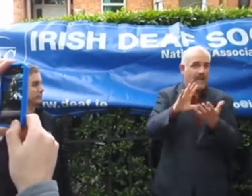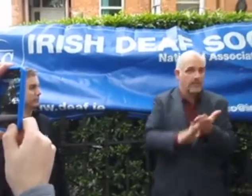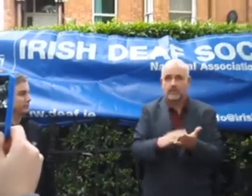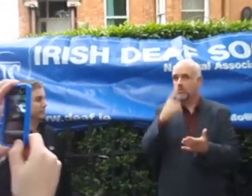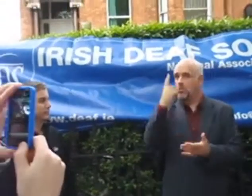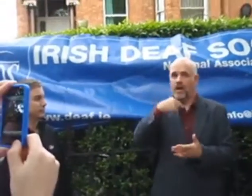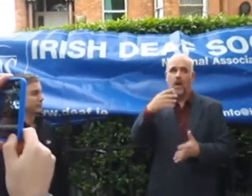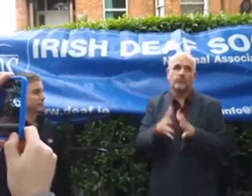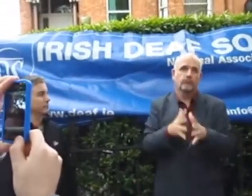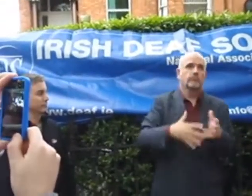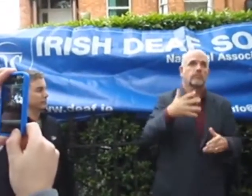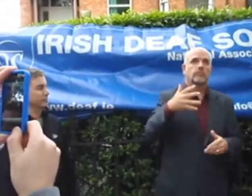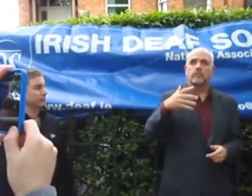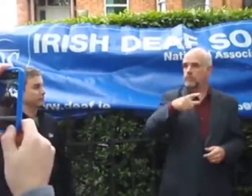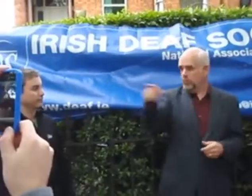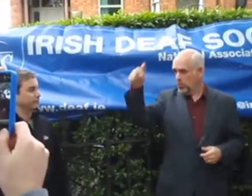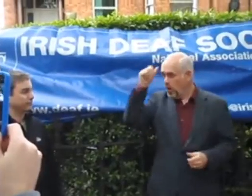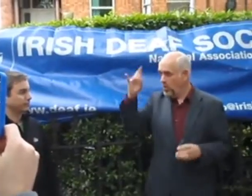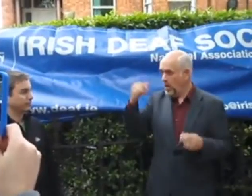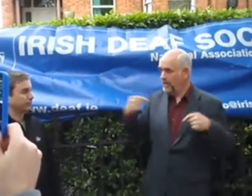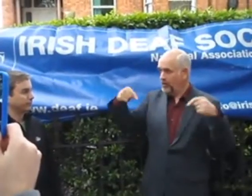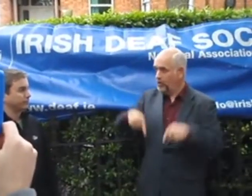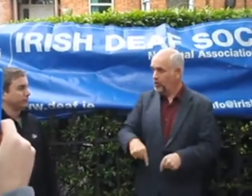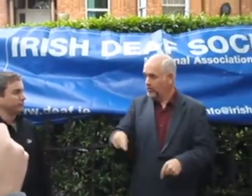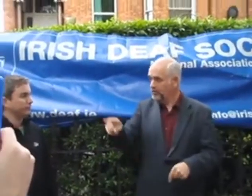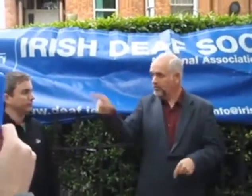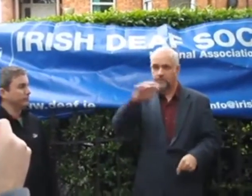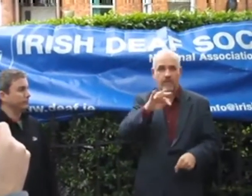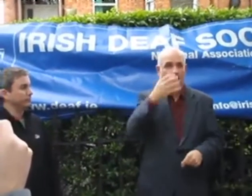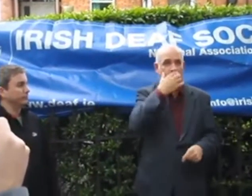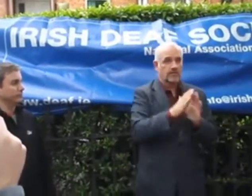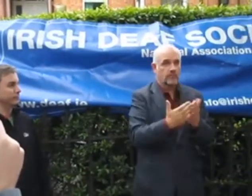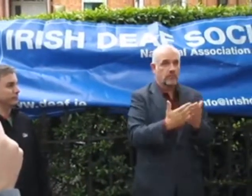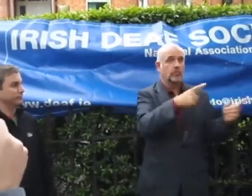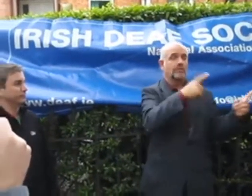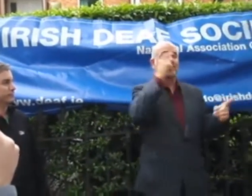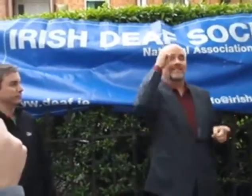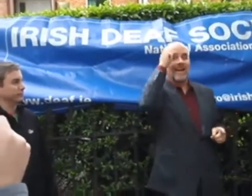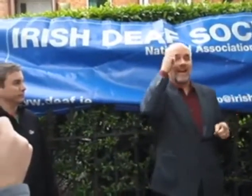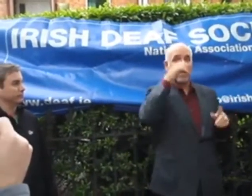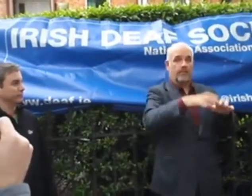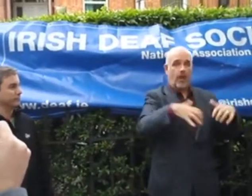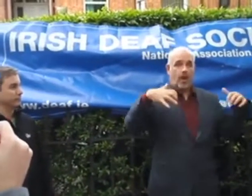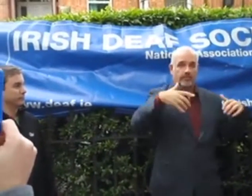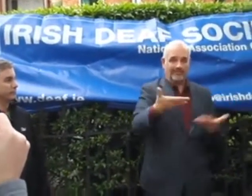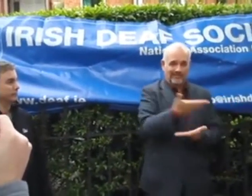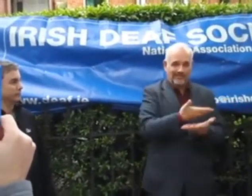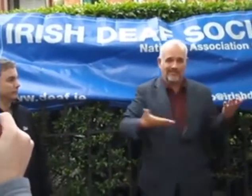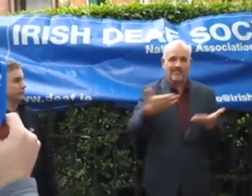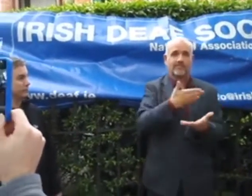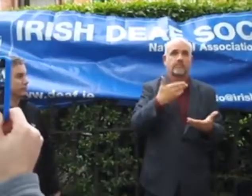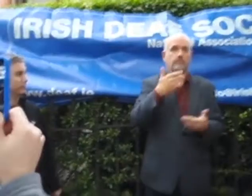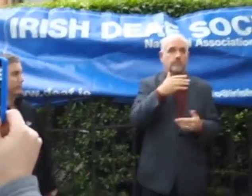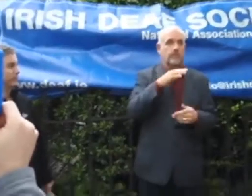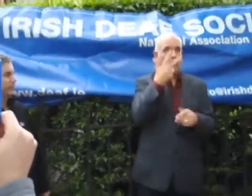but just you could wait for like 5 minutes or 10 minutes. So I just want to let you know why we're here. I'm sure you know from Facebook that the Italian Parliament are